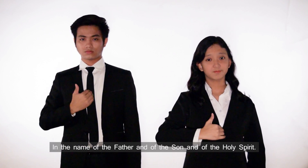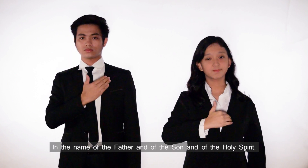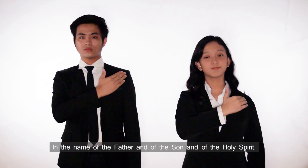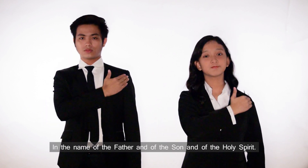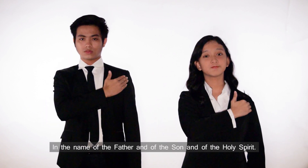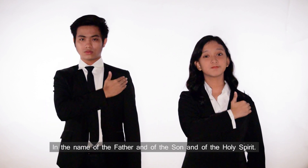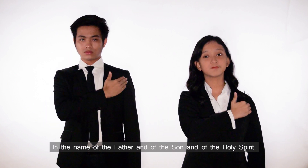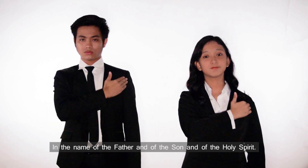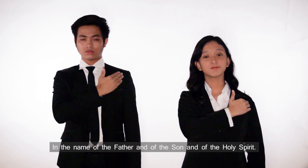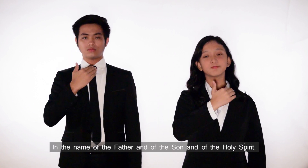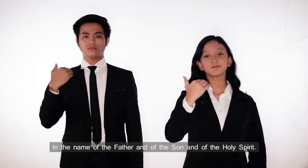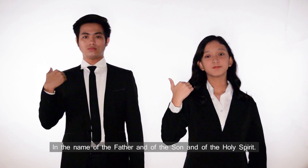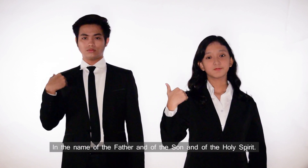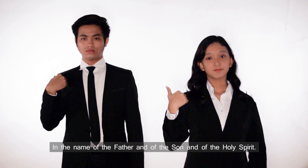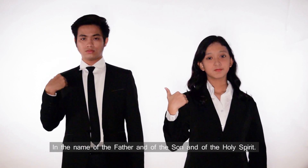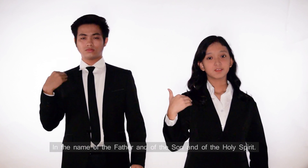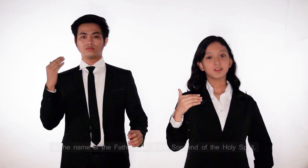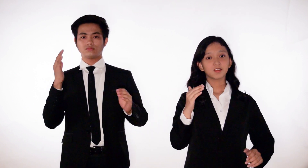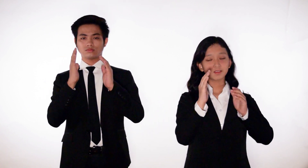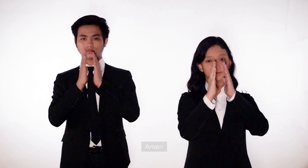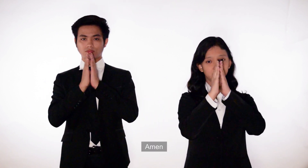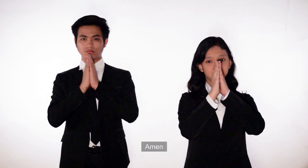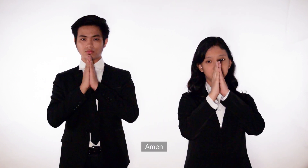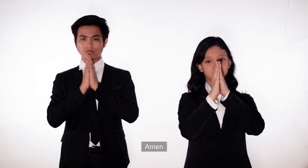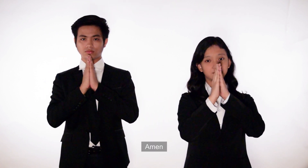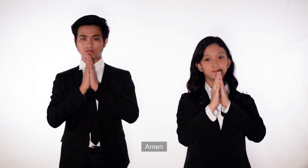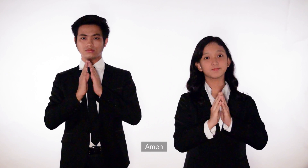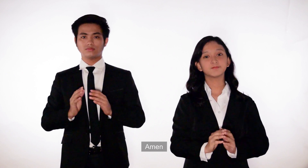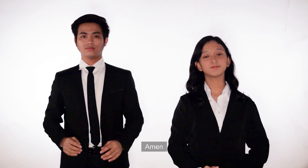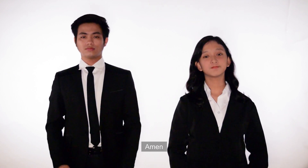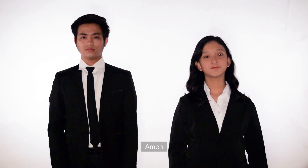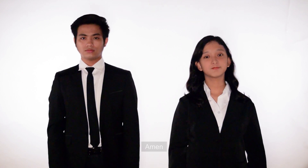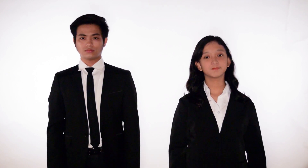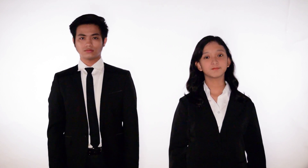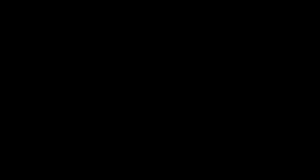Father, and of the Son, and of the Holy Spirit. Amen.